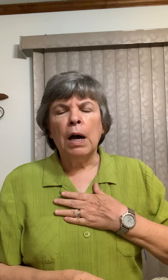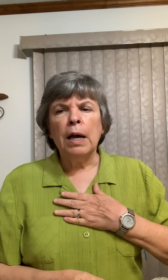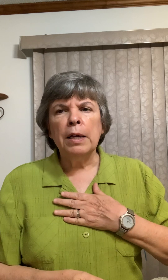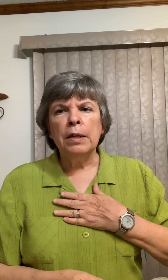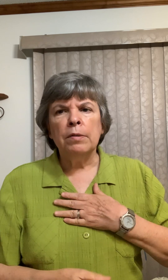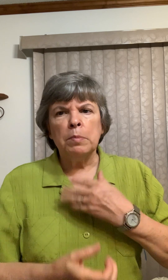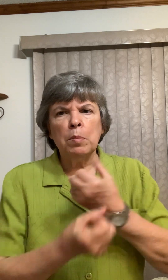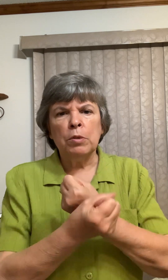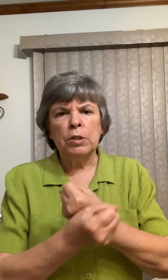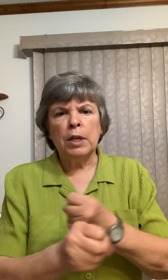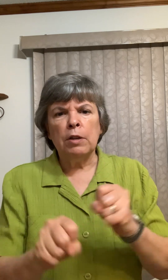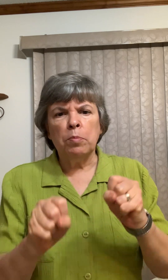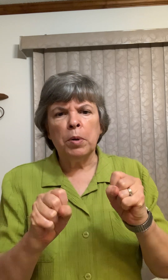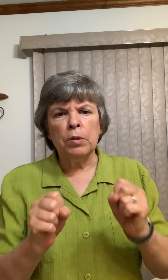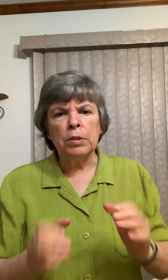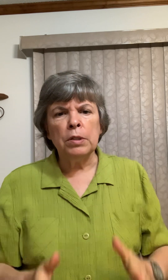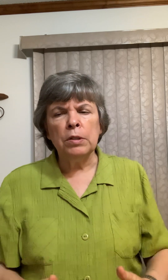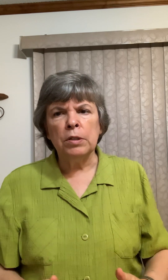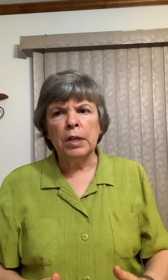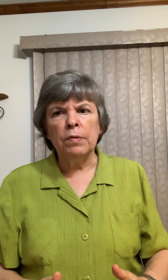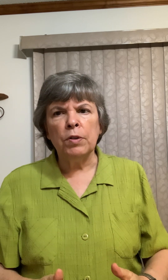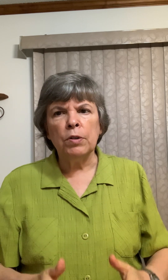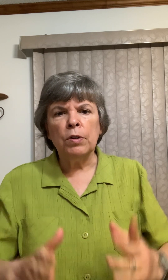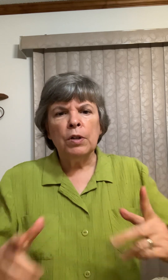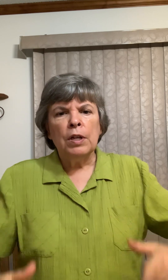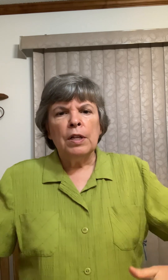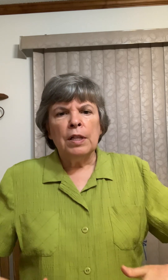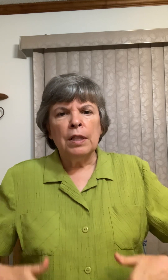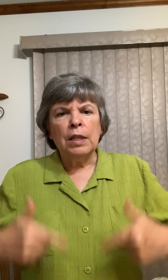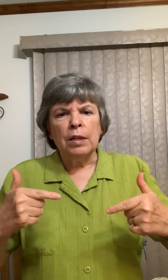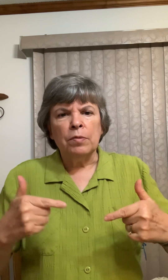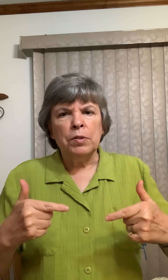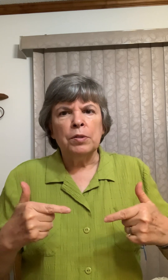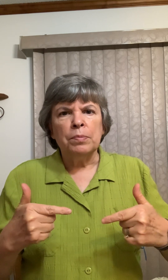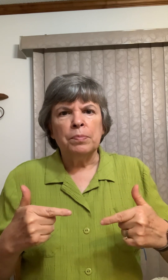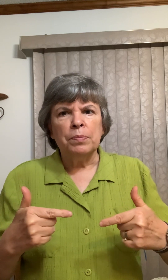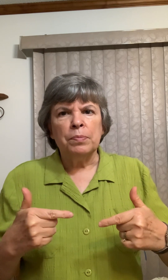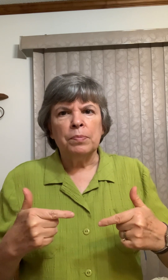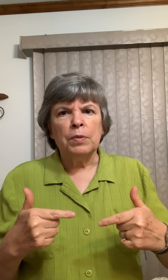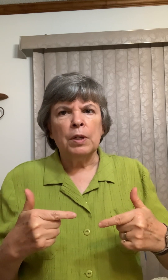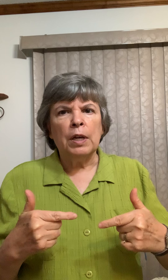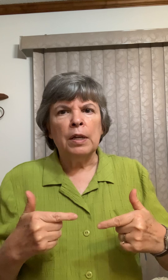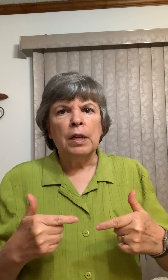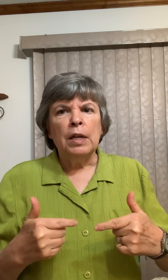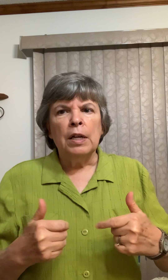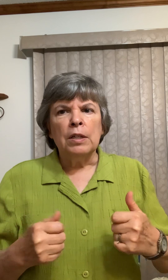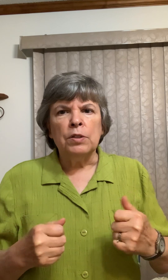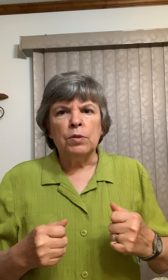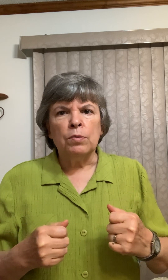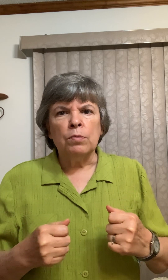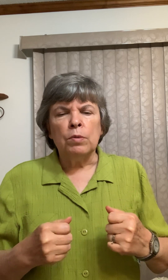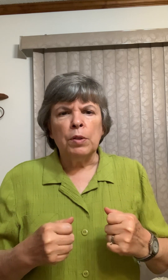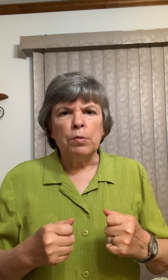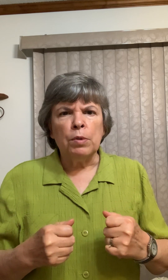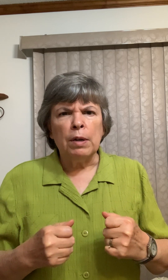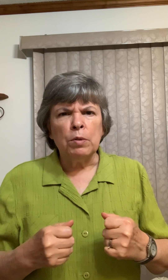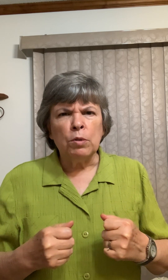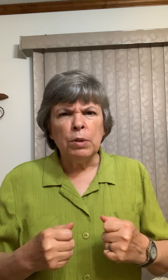My, remember, save person, Savior, lives. Okay, let's run through that real quick.